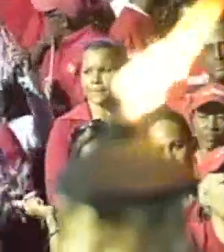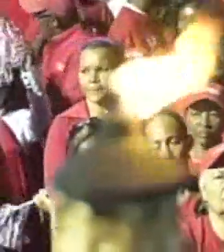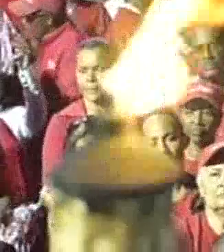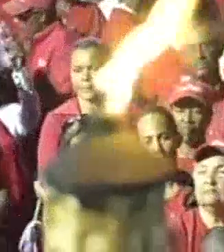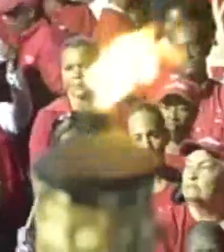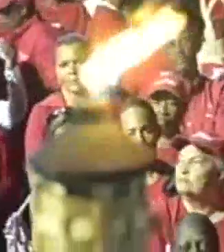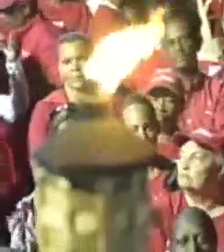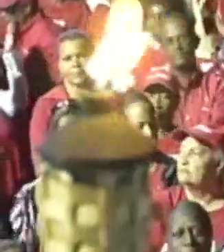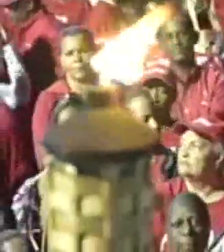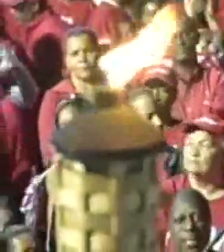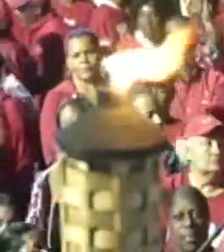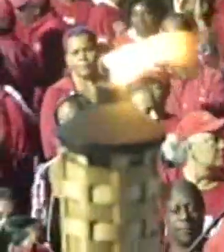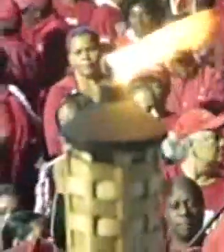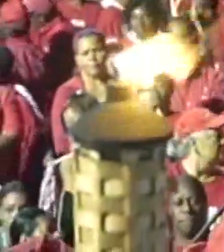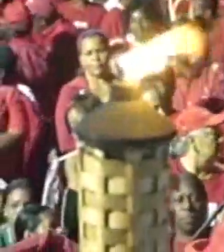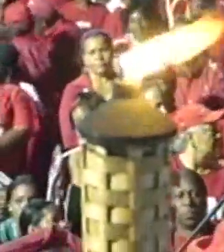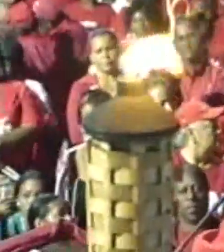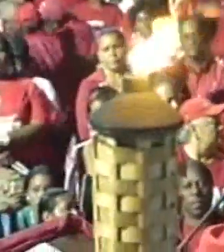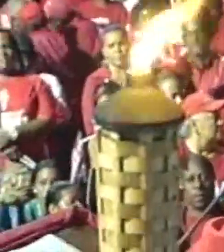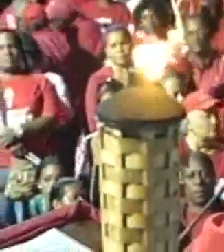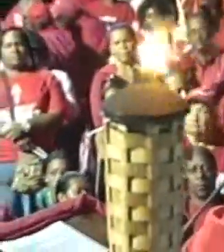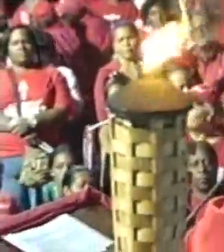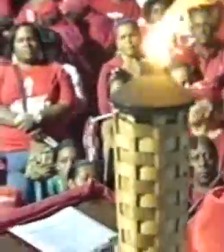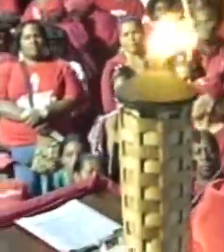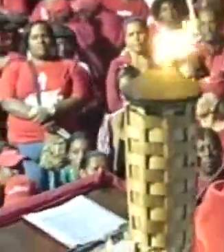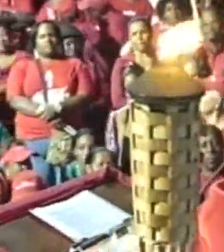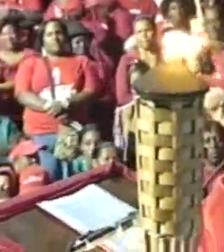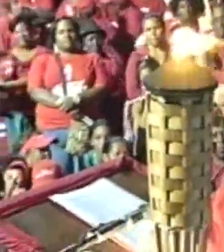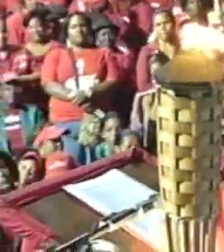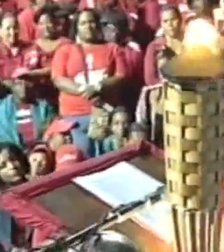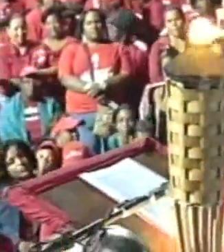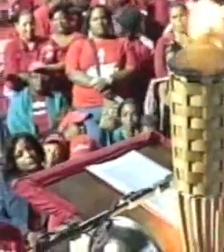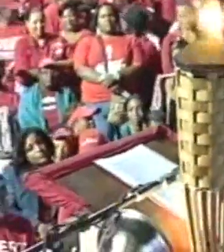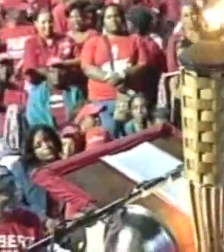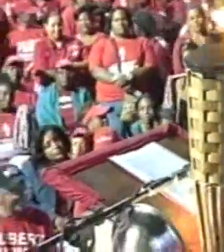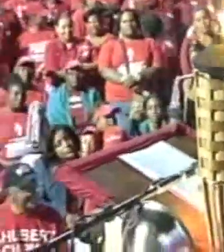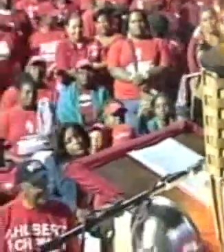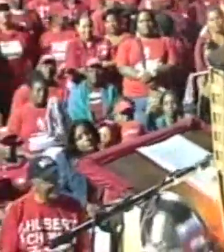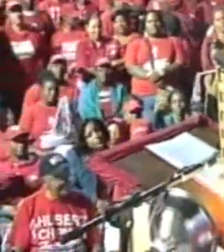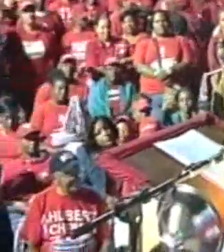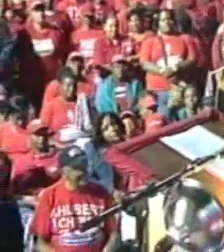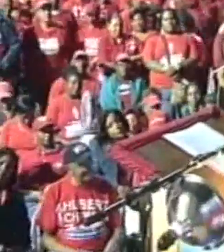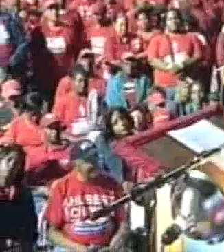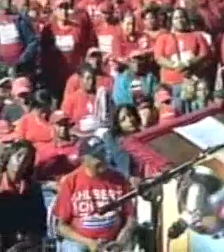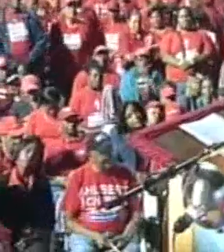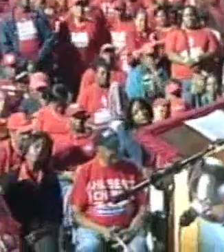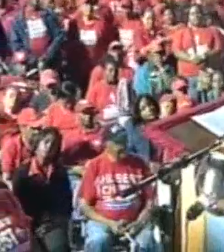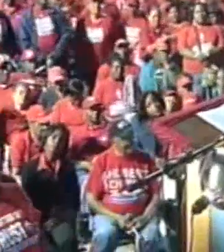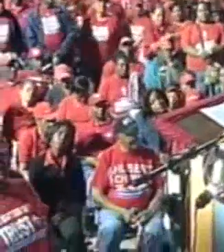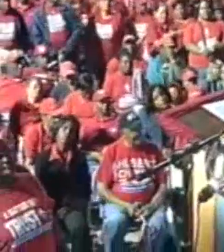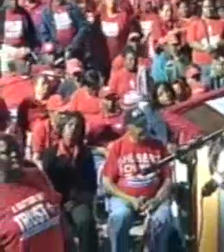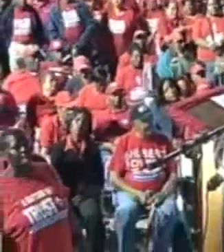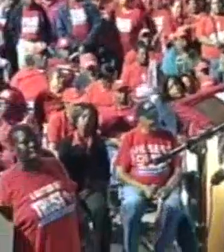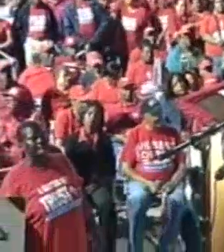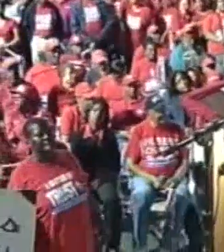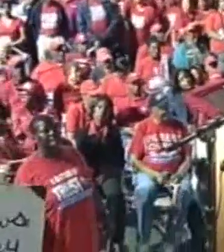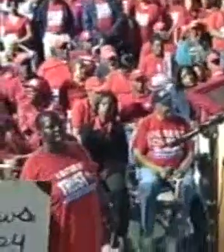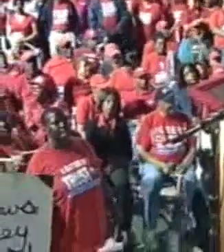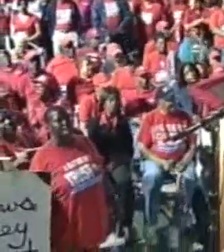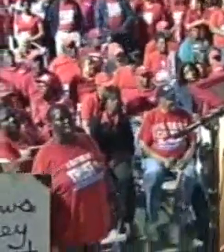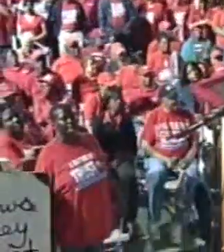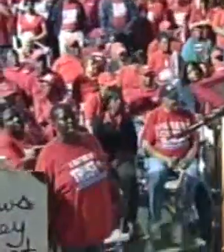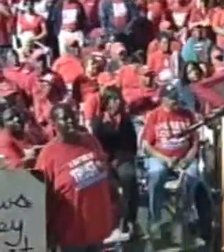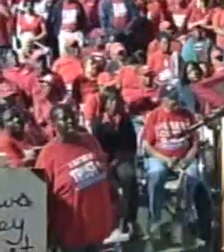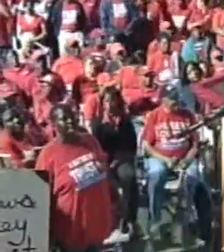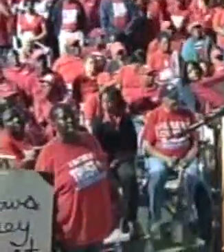We've launched new social intervention initiatives like Volunteer Bahamas, helping to restore the good neighborliness of yesteryear. In our